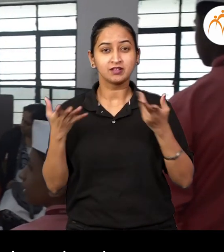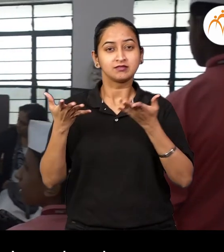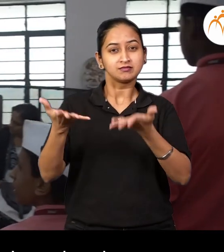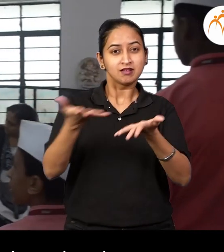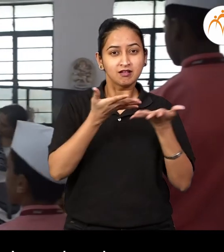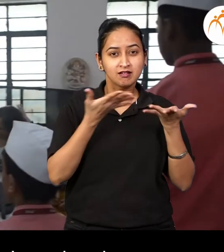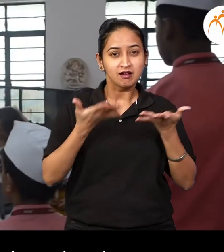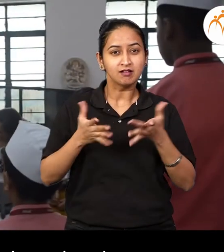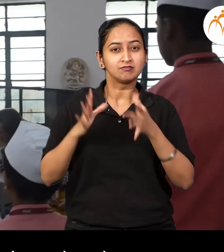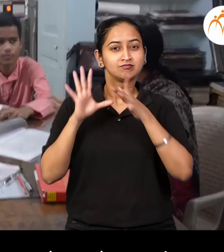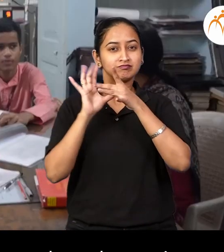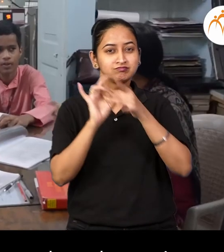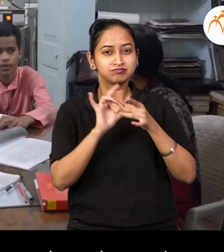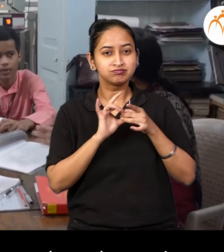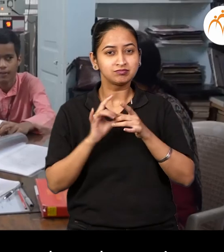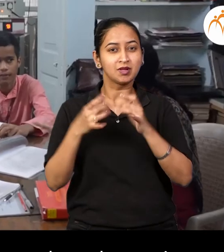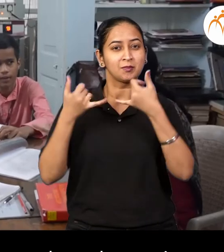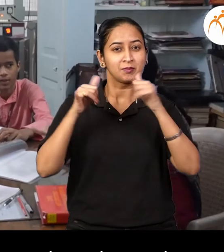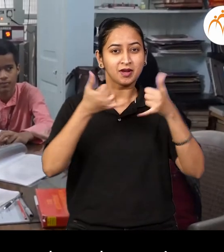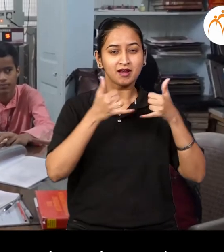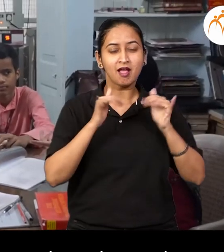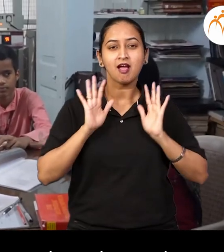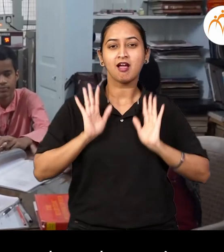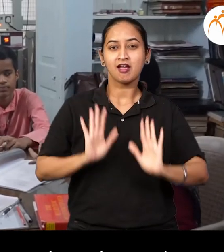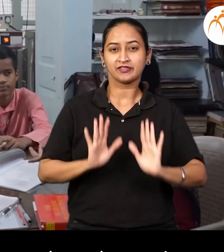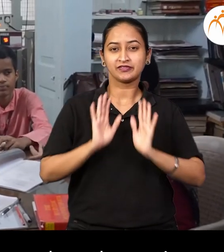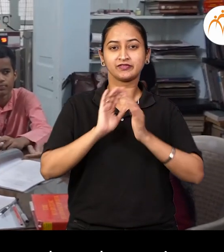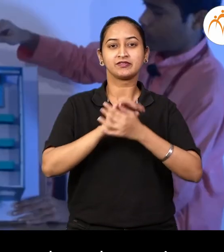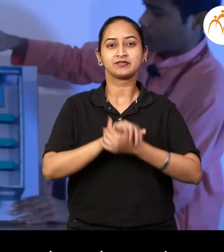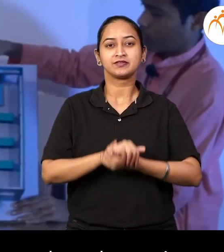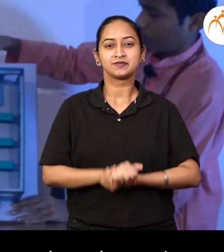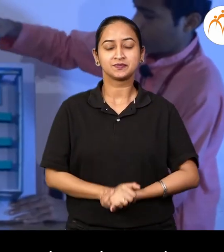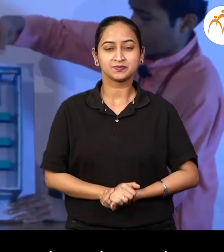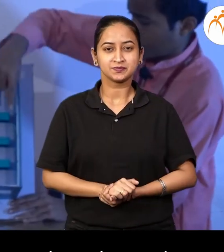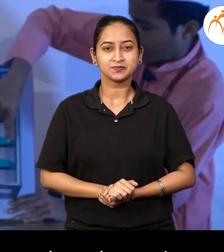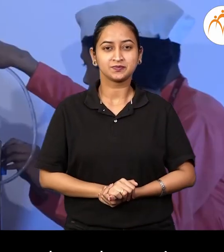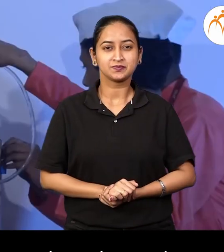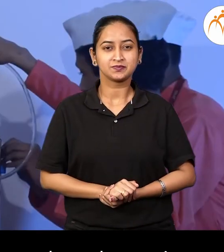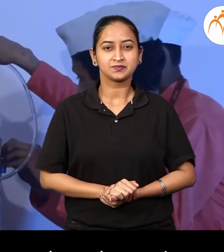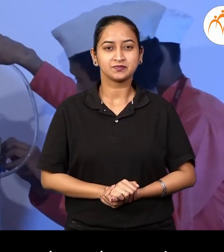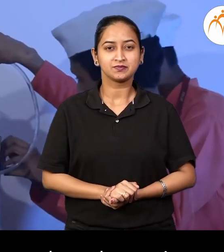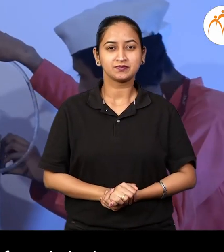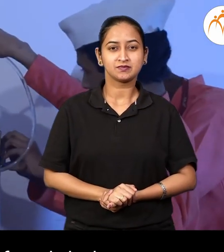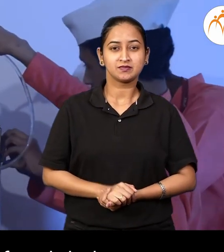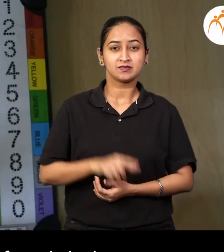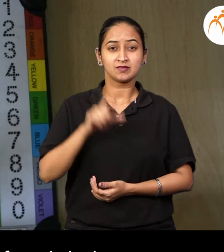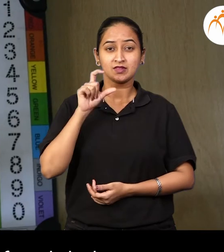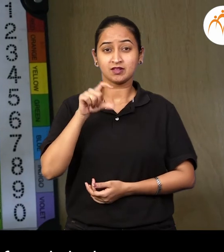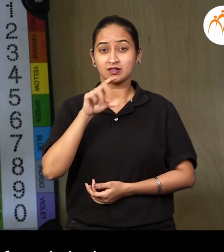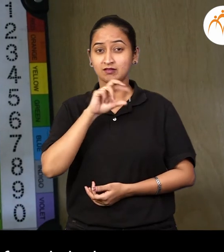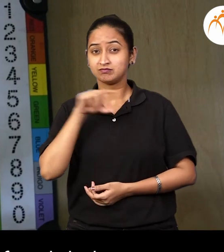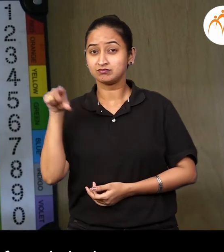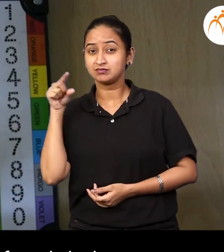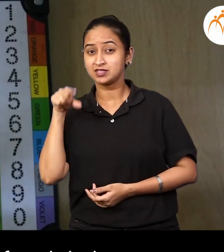the school for teaching language and mathematics. There